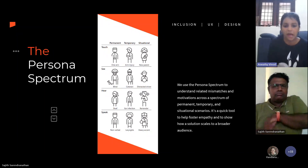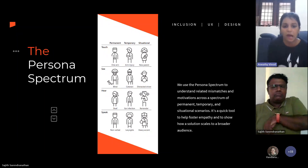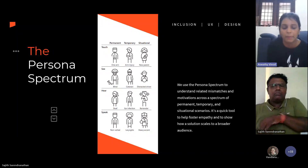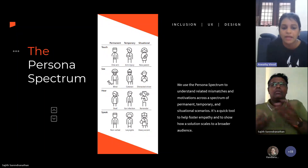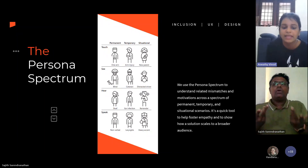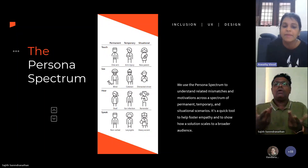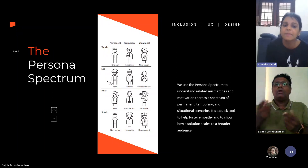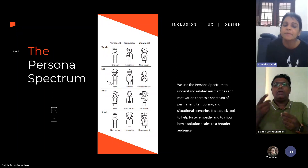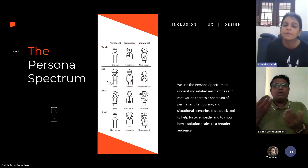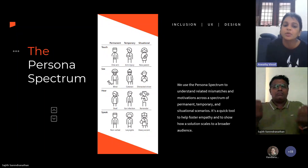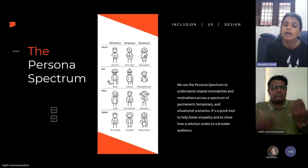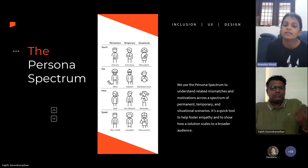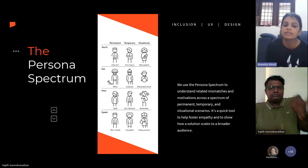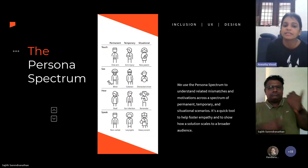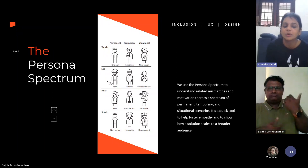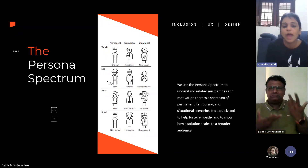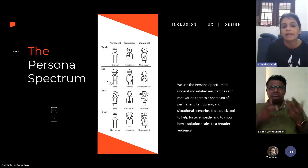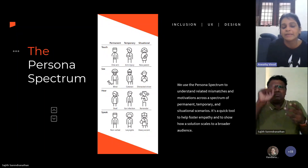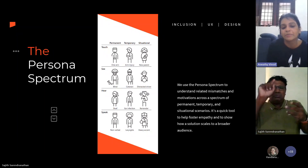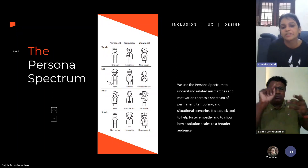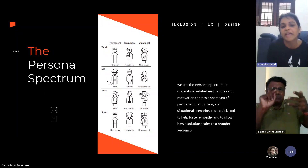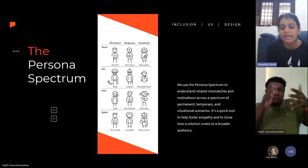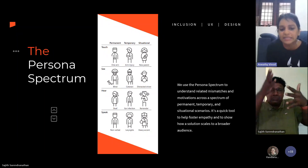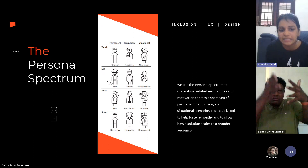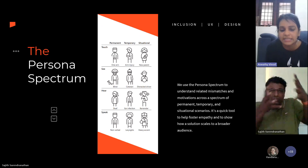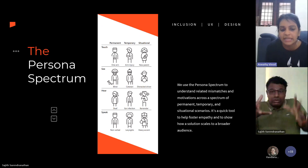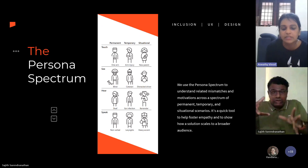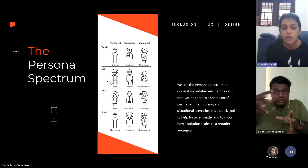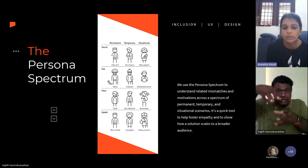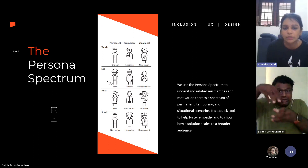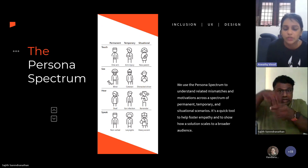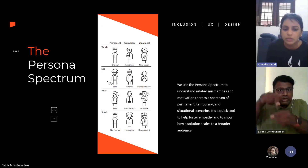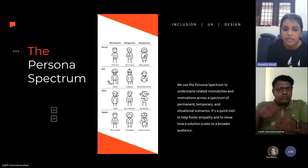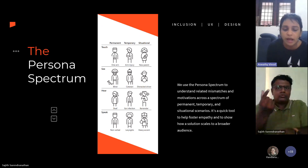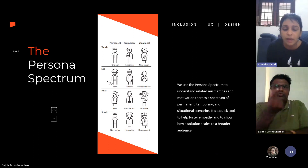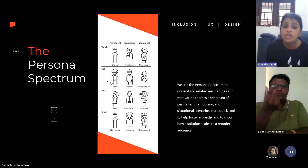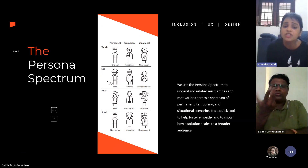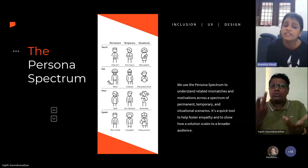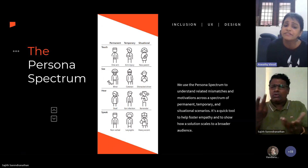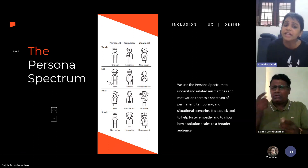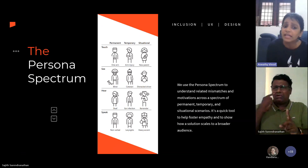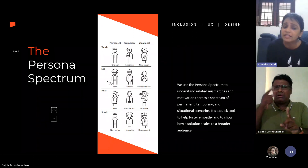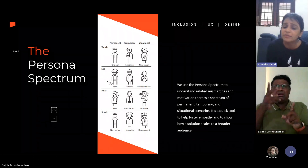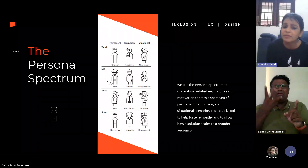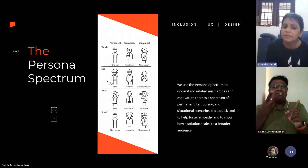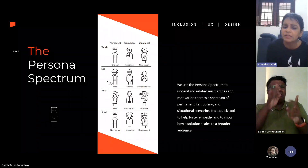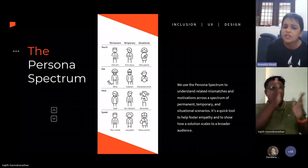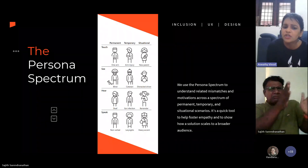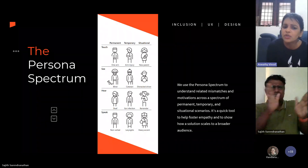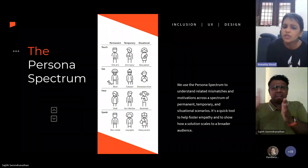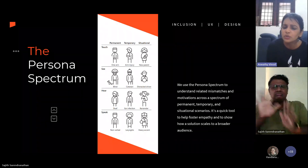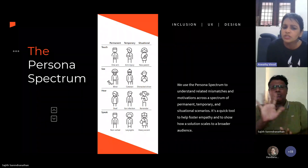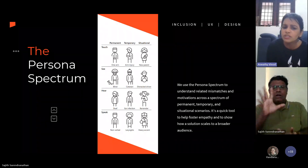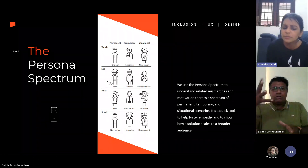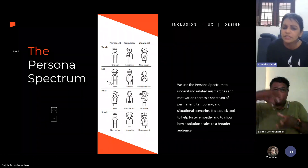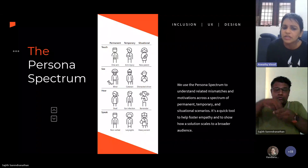have an arm. There may be people who had a temporary accident and is not able to use their arm. So there are different kinds of people. So